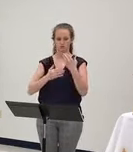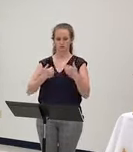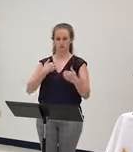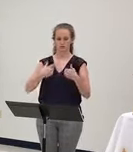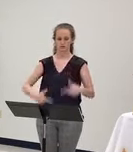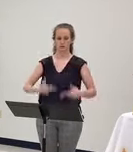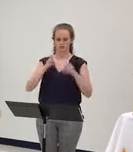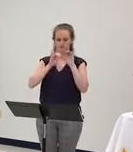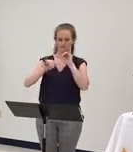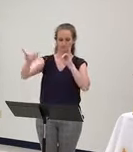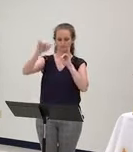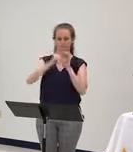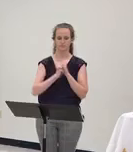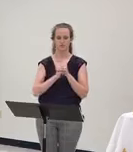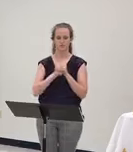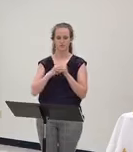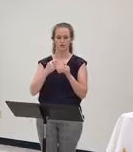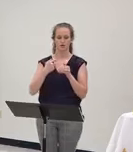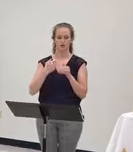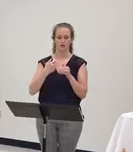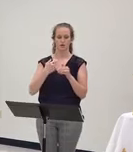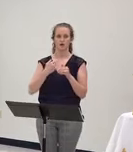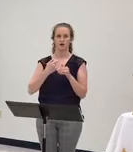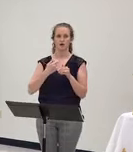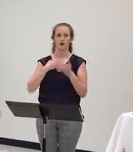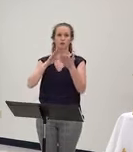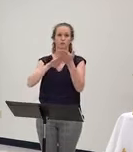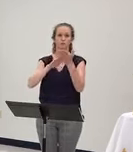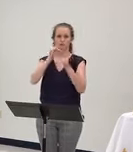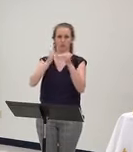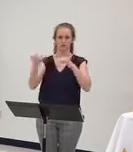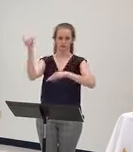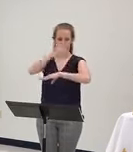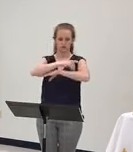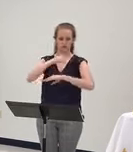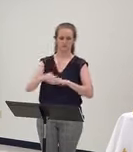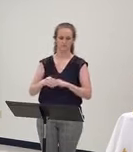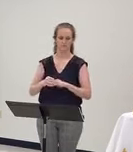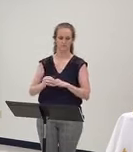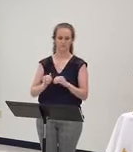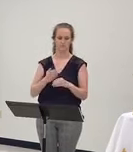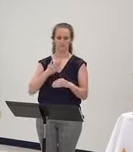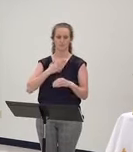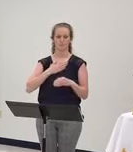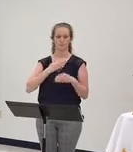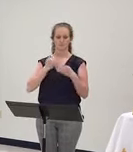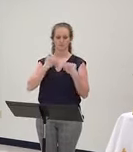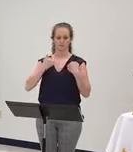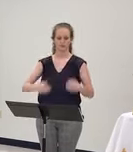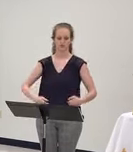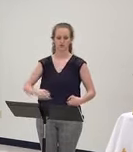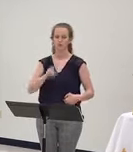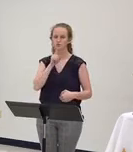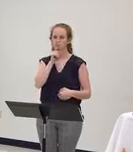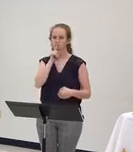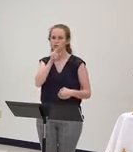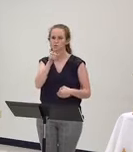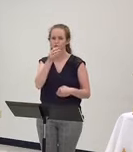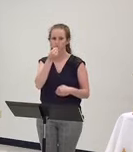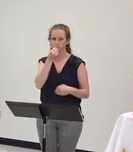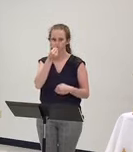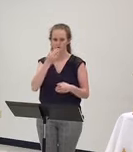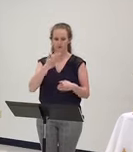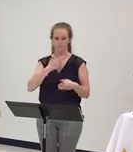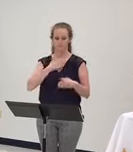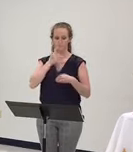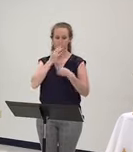eternal life, and I will raise him on the last day. For my flesh is true food,